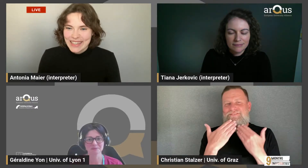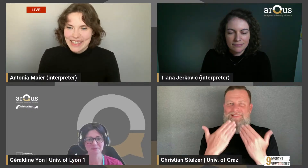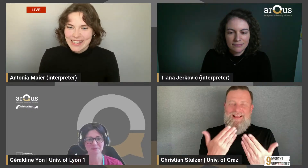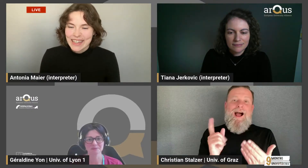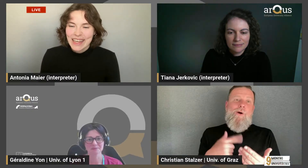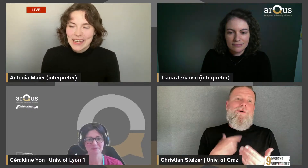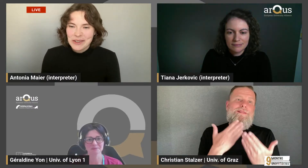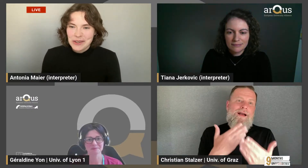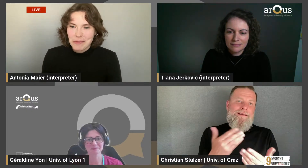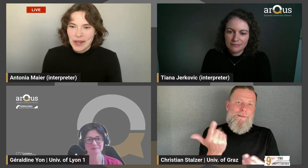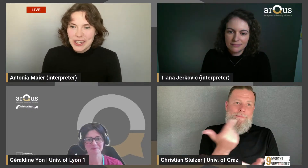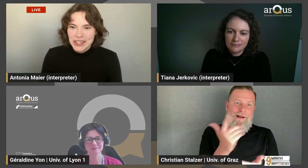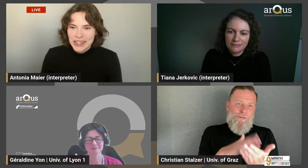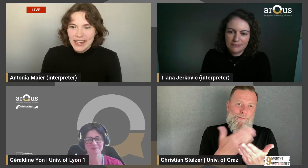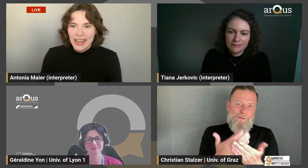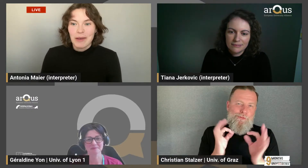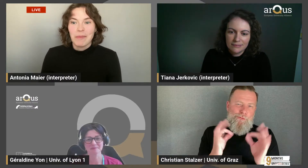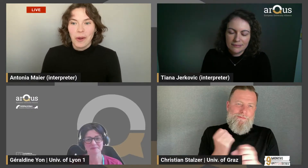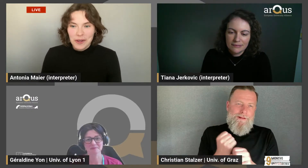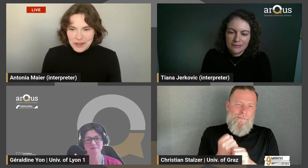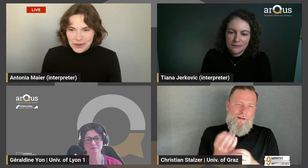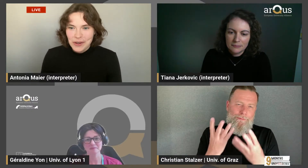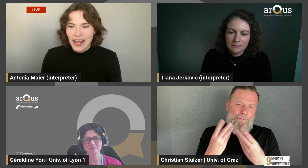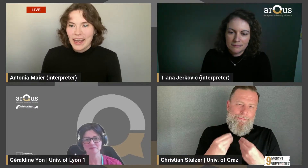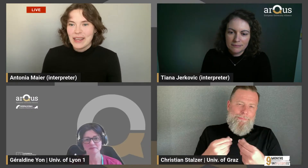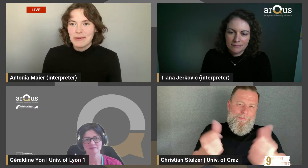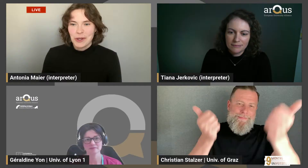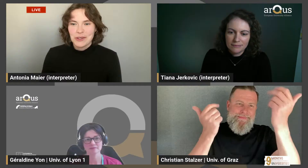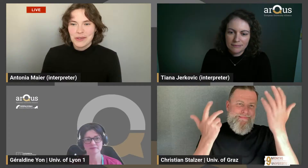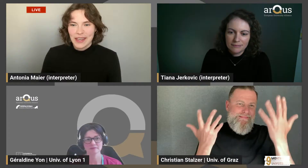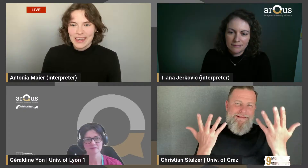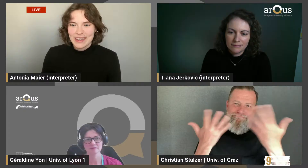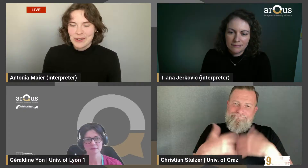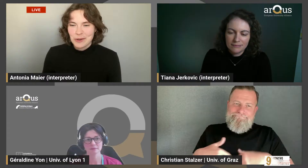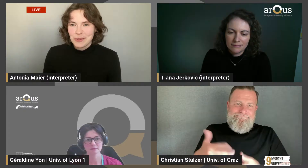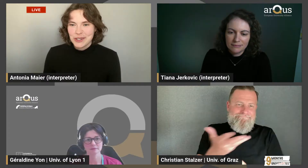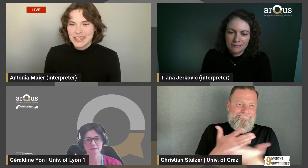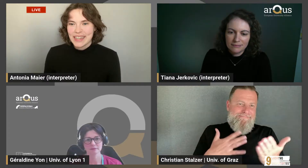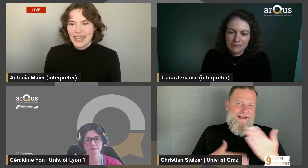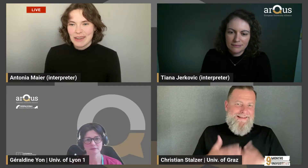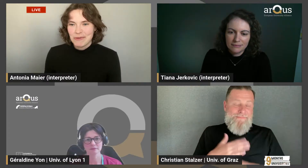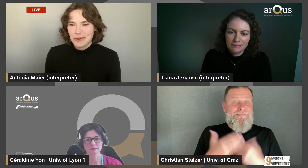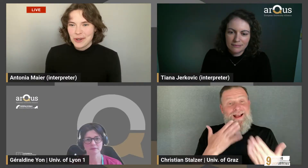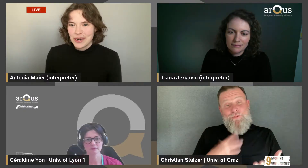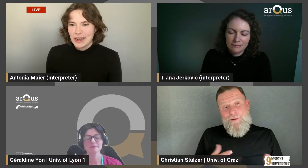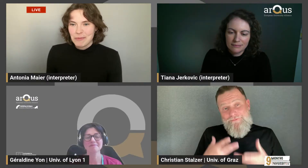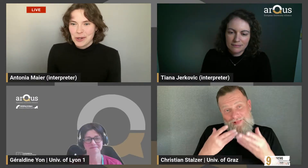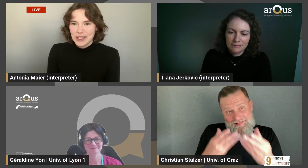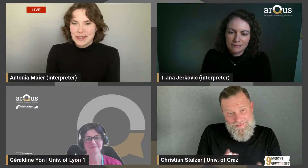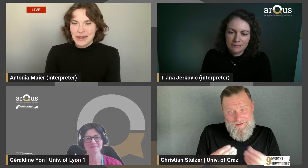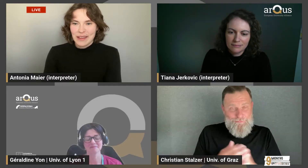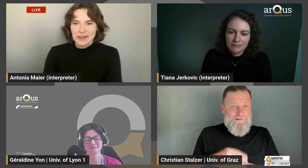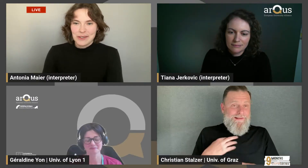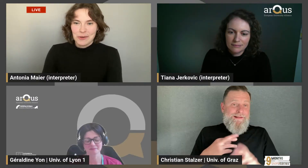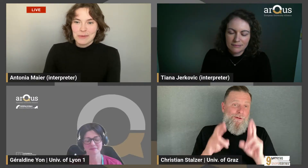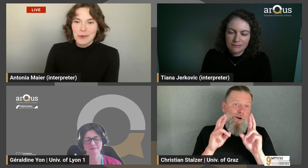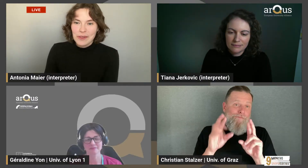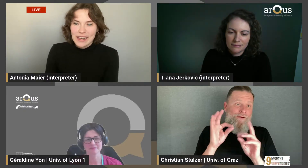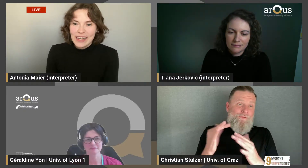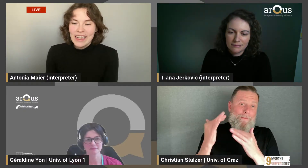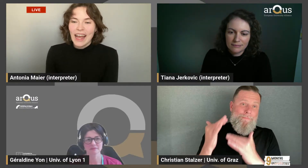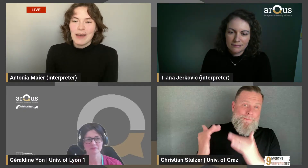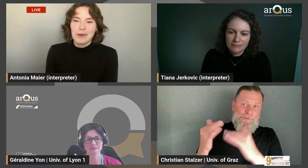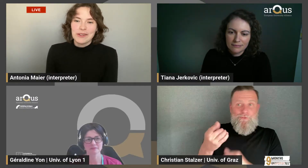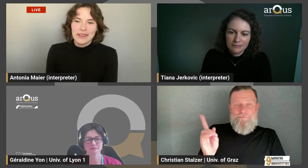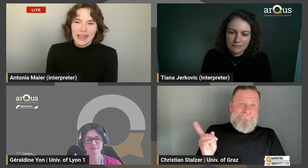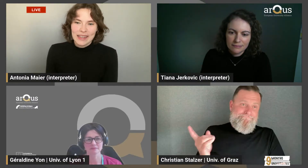yes. Thank you so much. Also, I want to thank the interpreters again for working together so